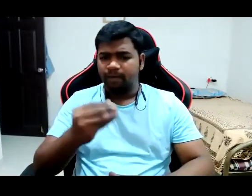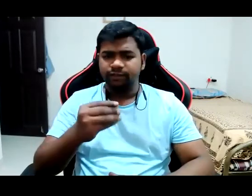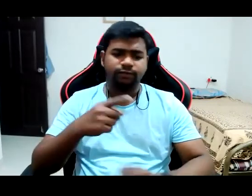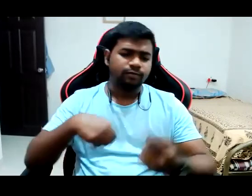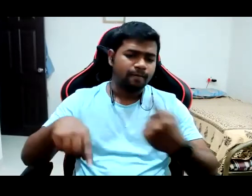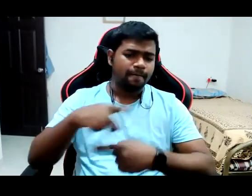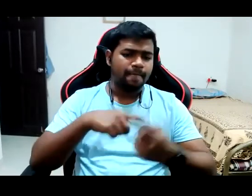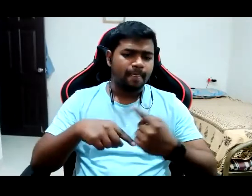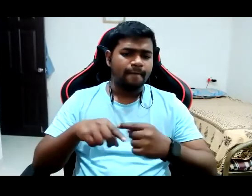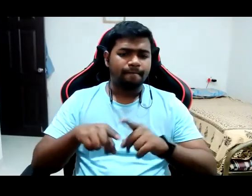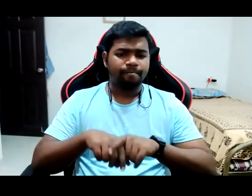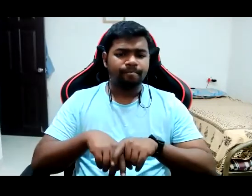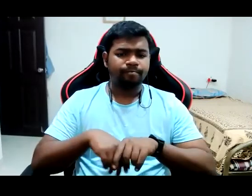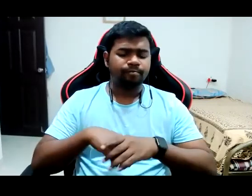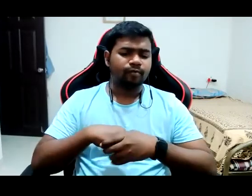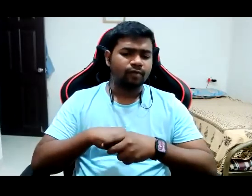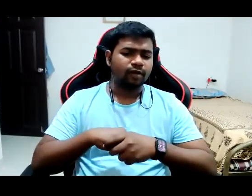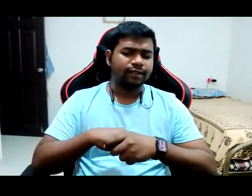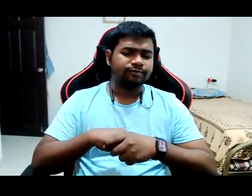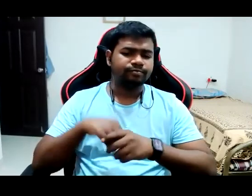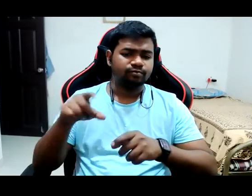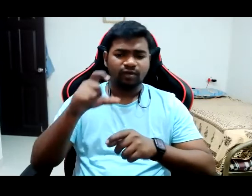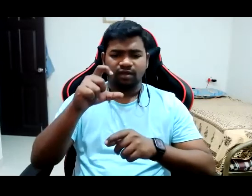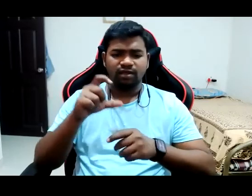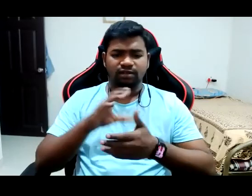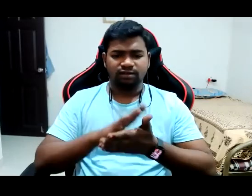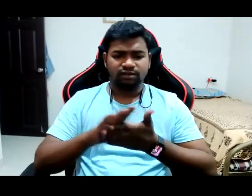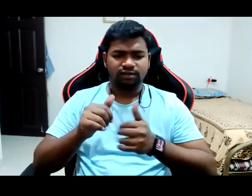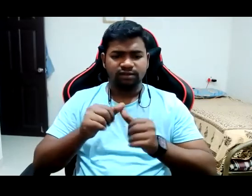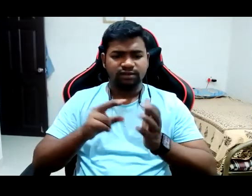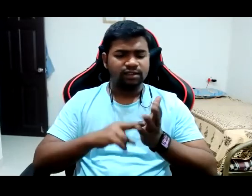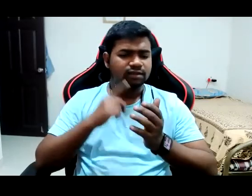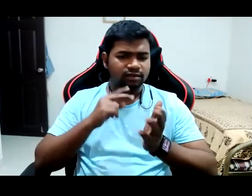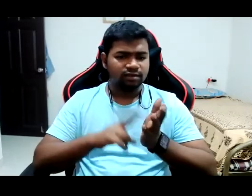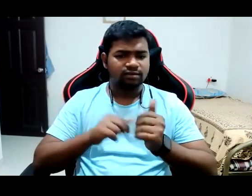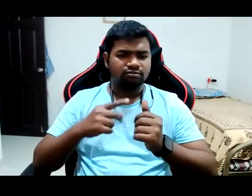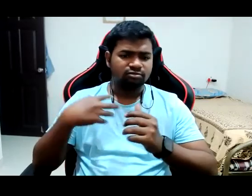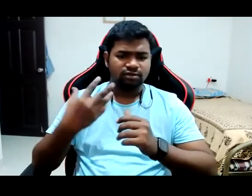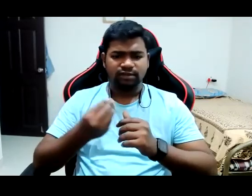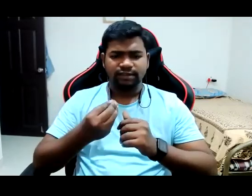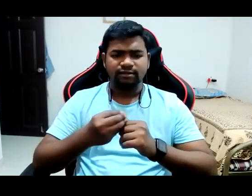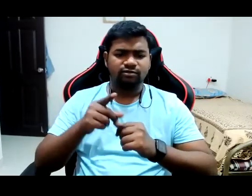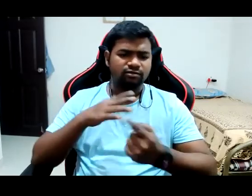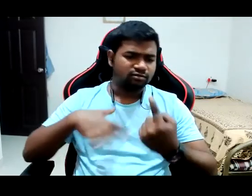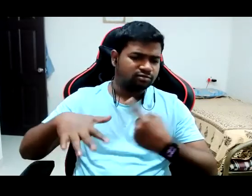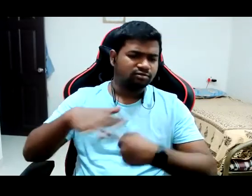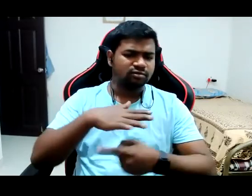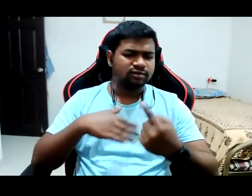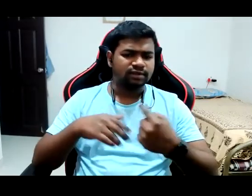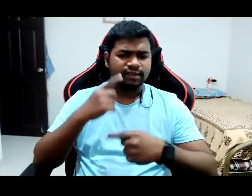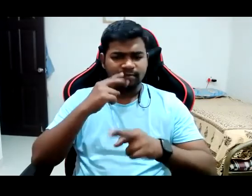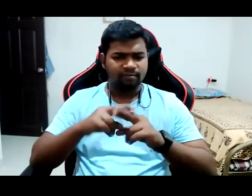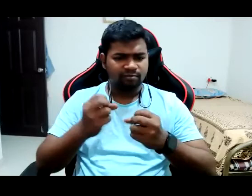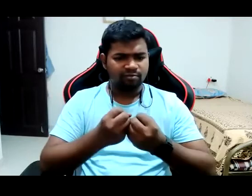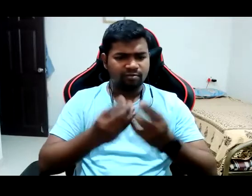yell on the channel as well, because again, I think one other thing is if there are